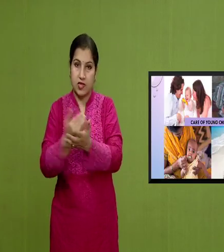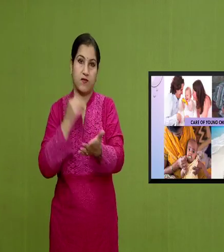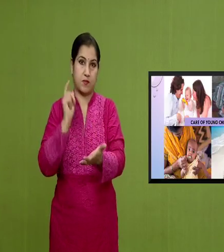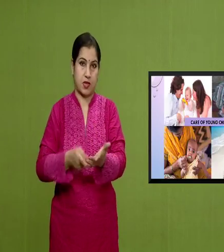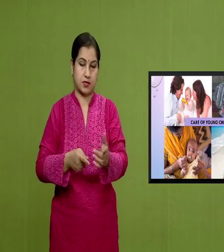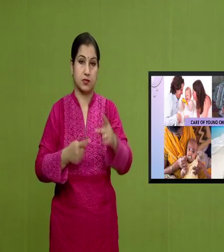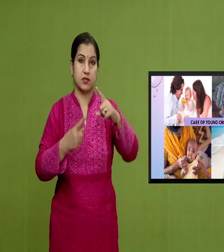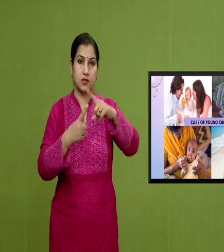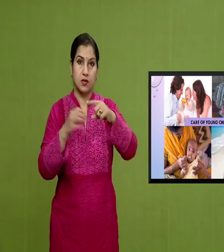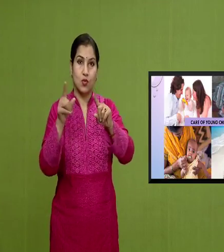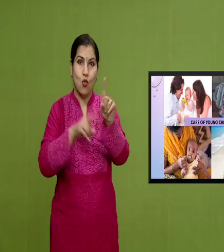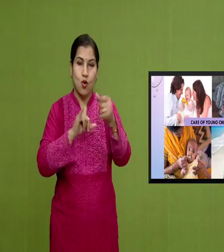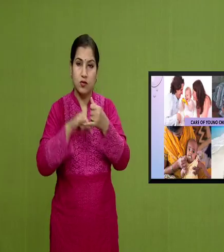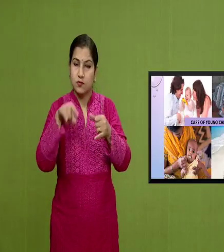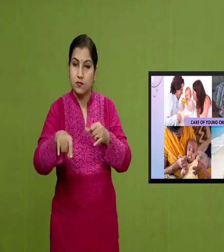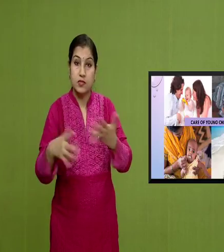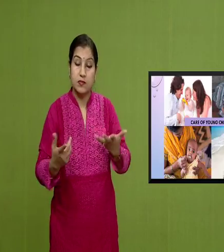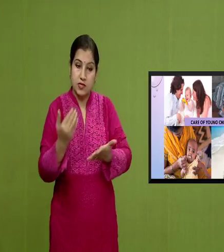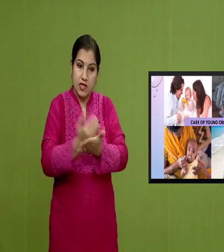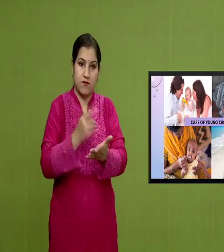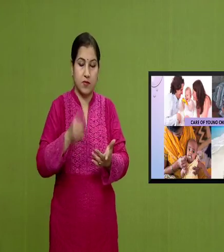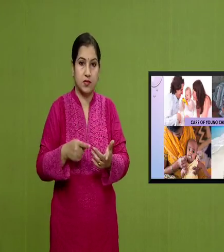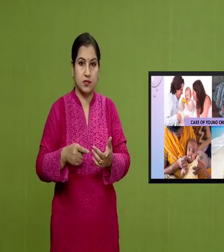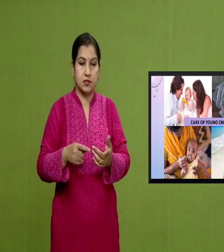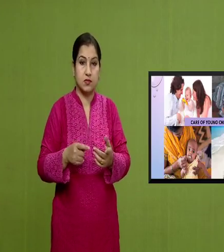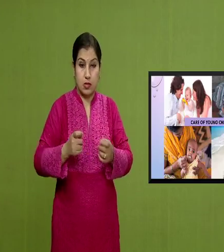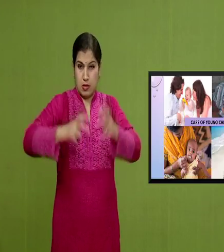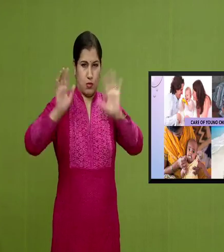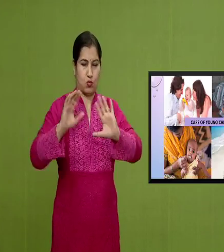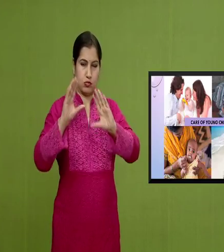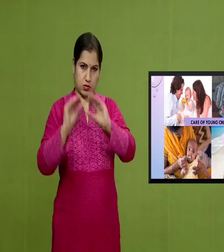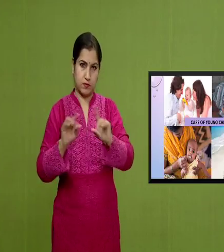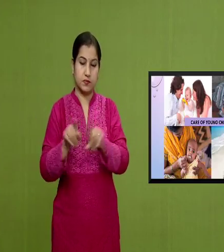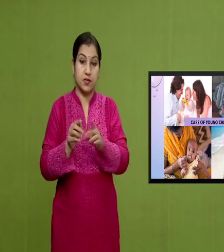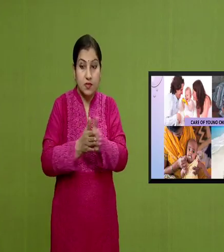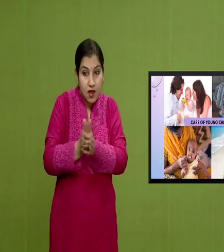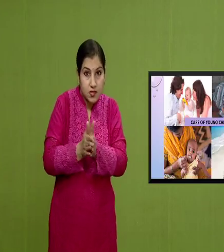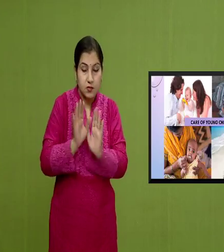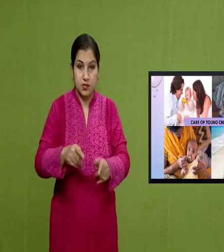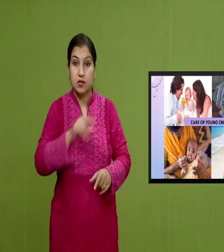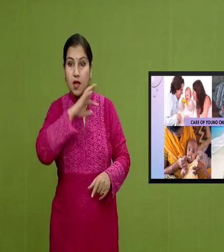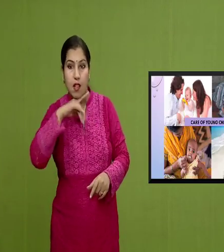inexpensive, durable, interesting, and attractive.